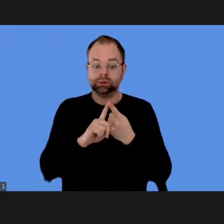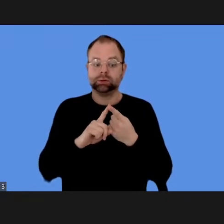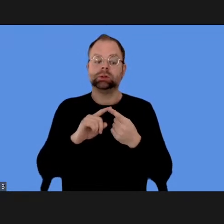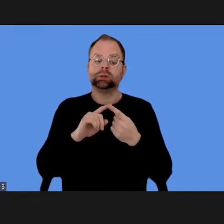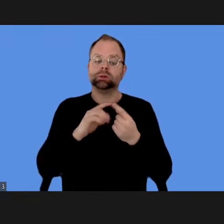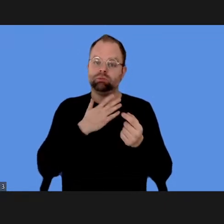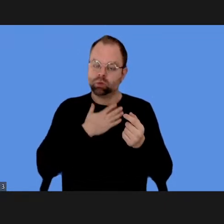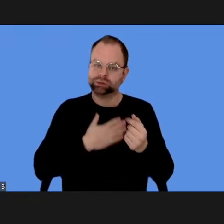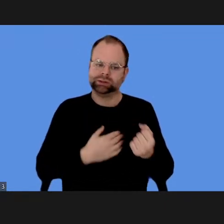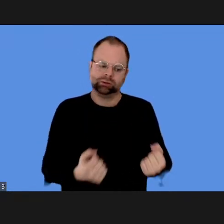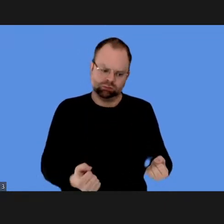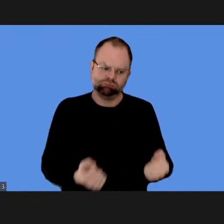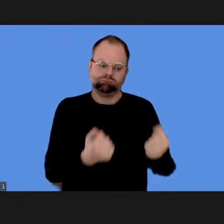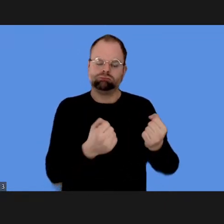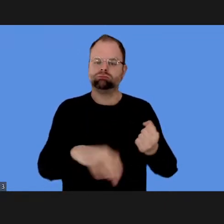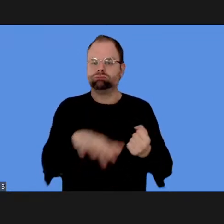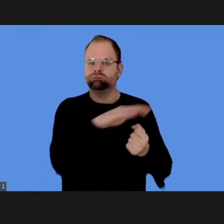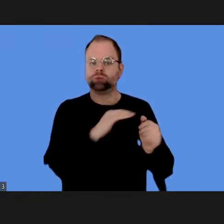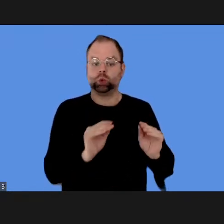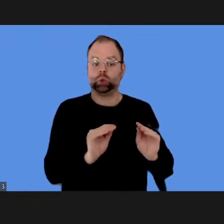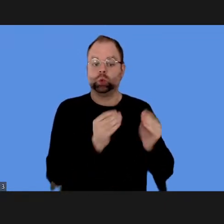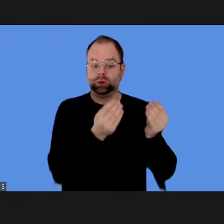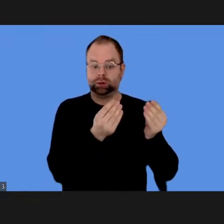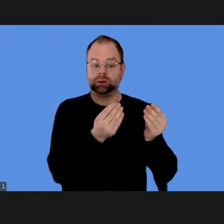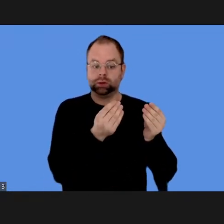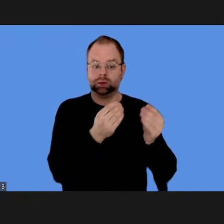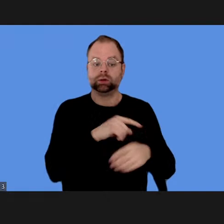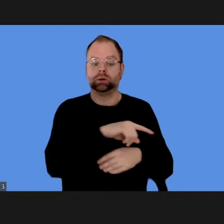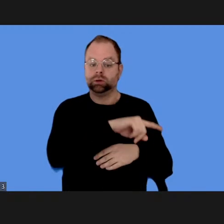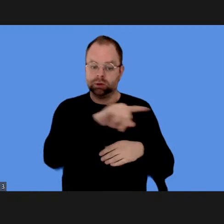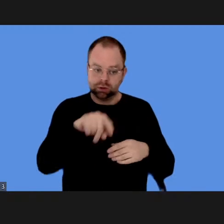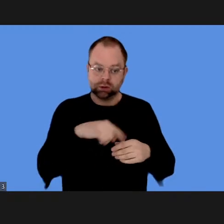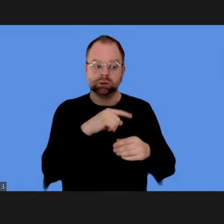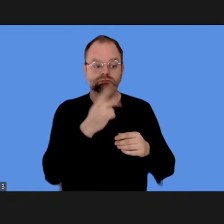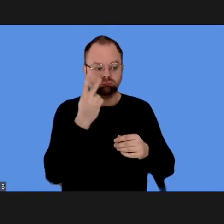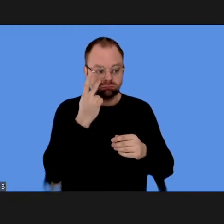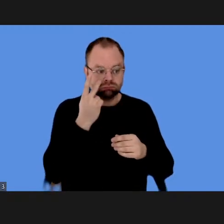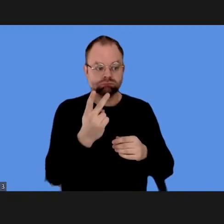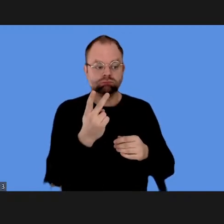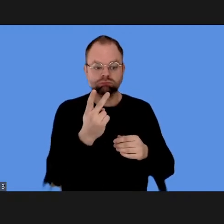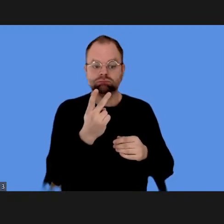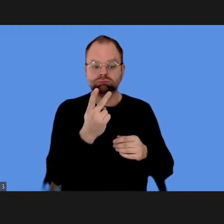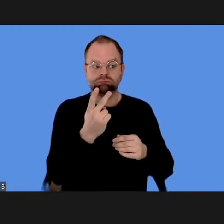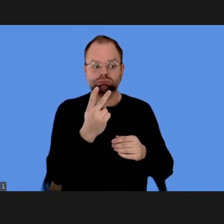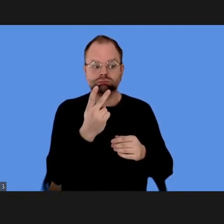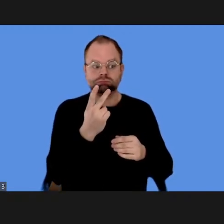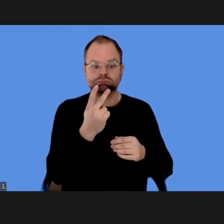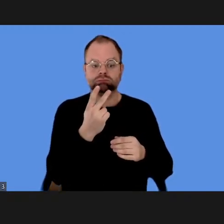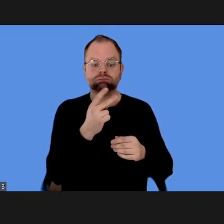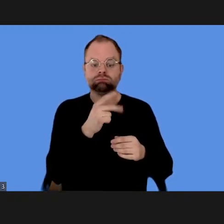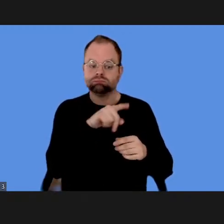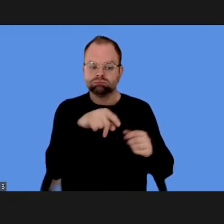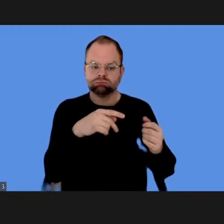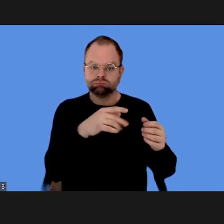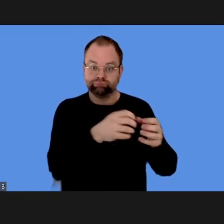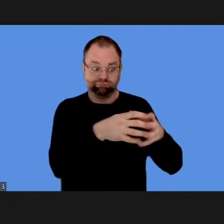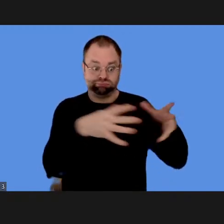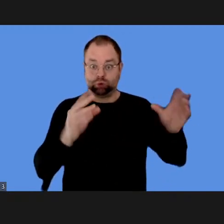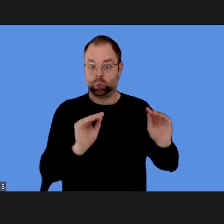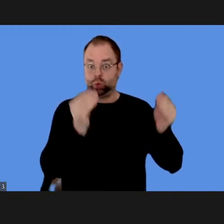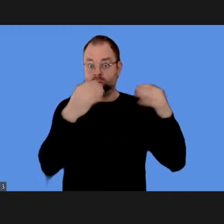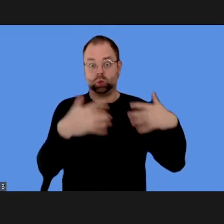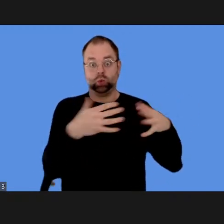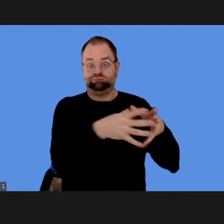energy, time, and creativity to discover and learn new skills. In addition, they are